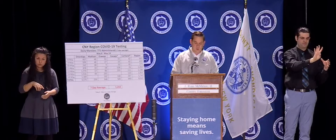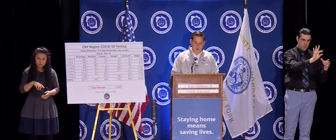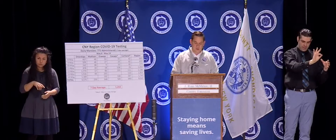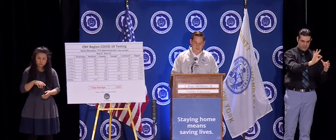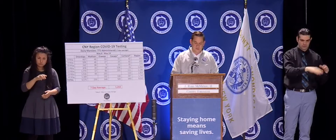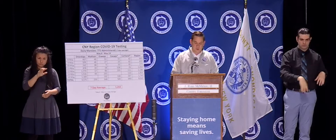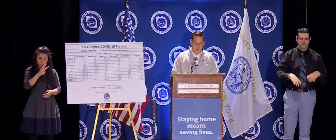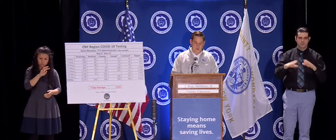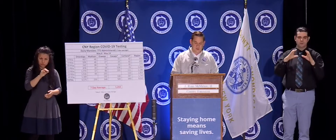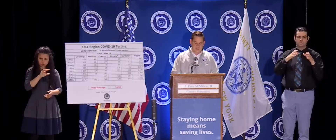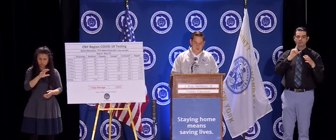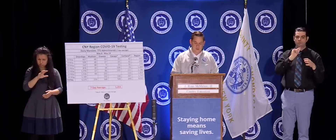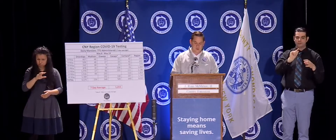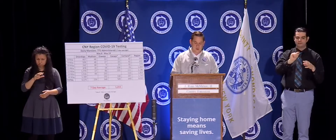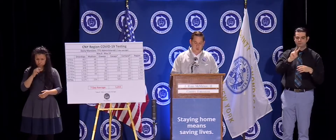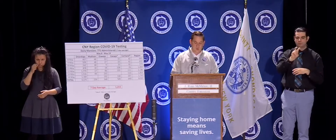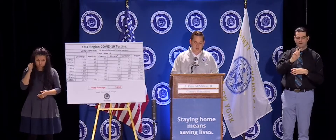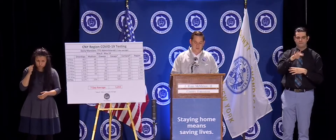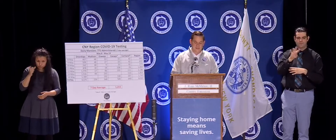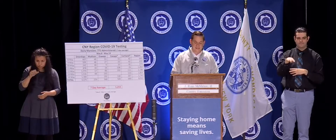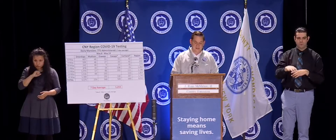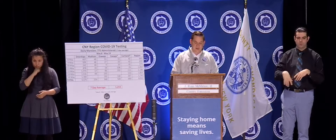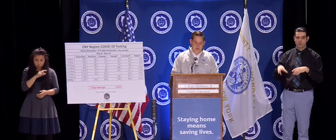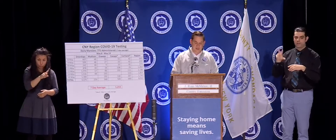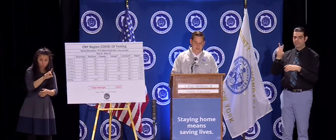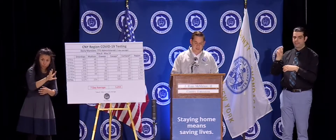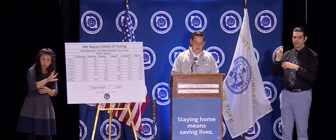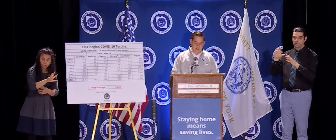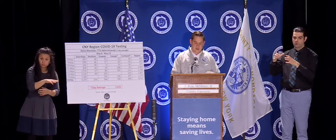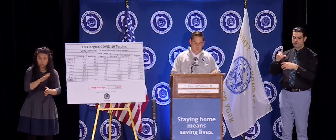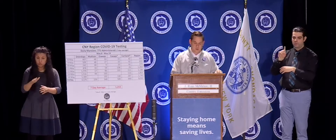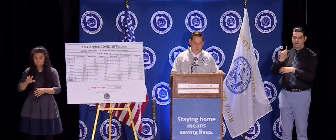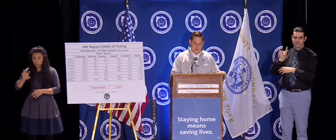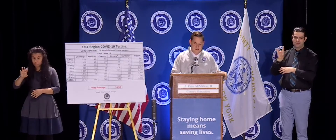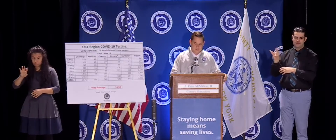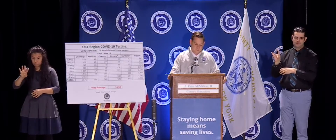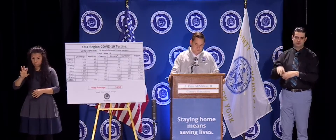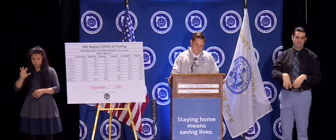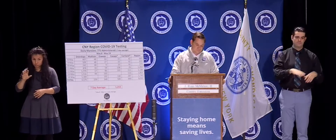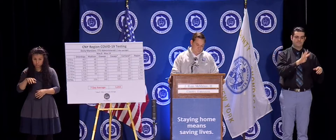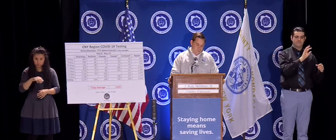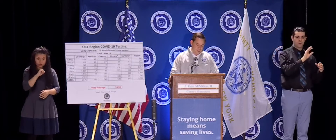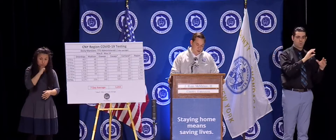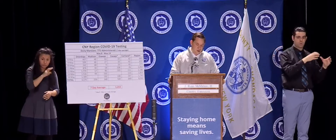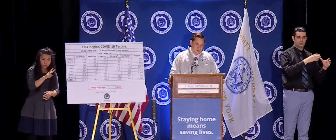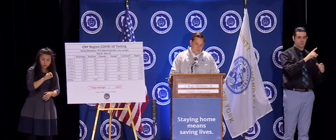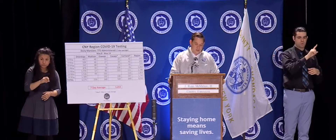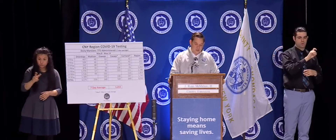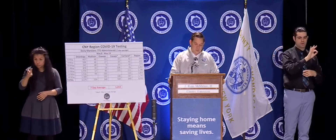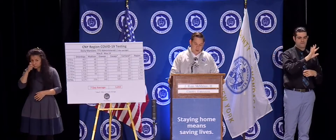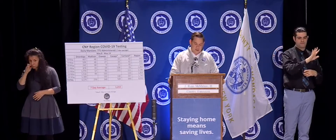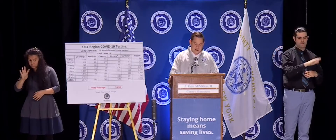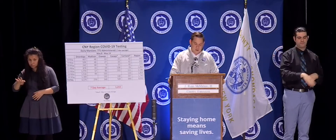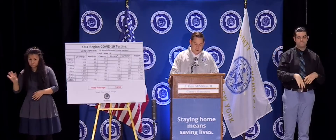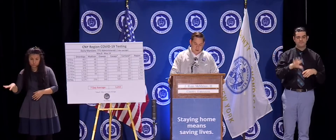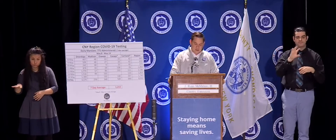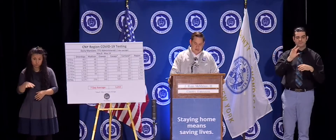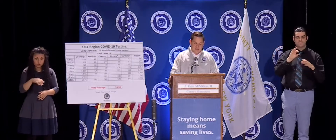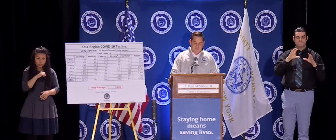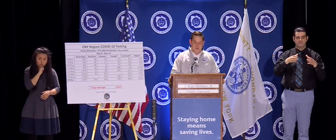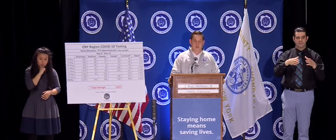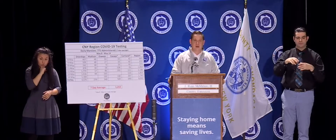60s, 171 in their 70s, 160 in their 80s, and 93 in their 90s. Percentage of